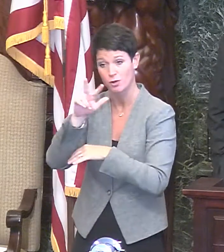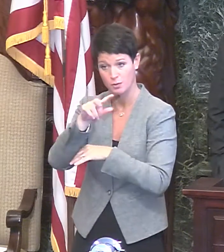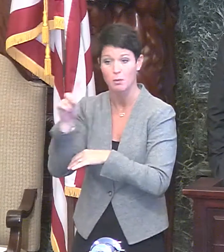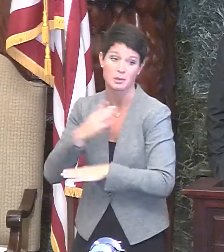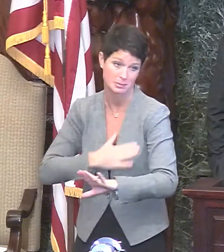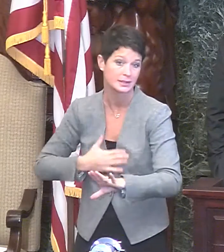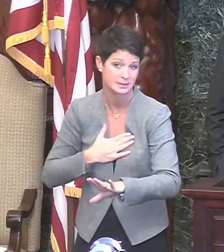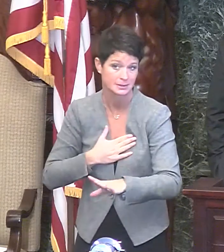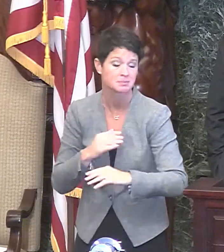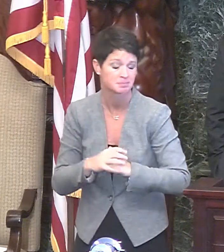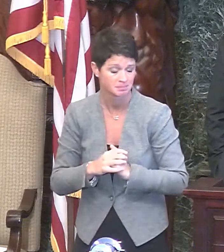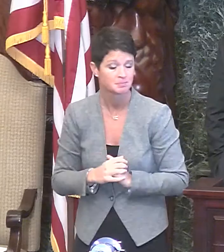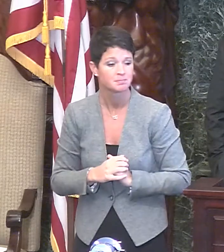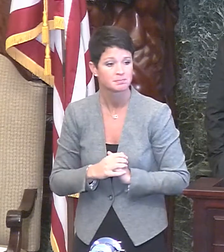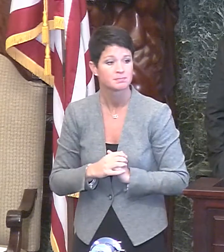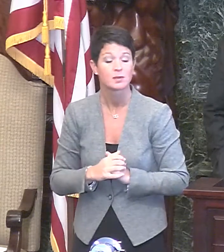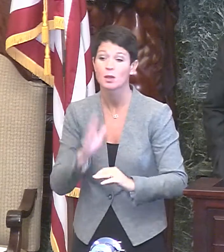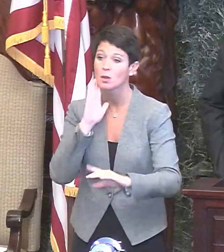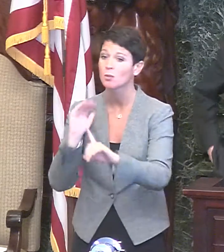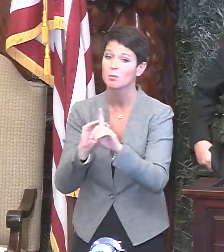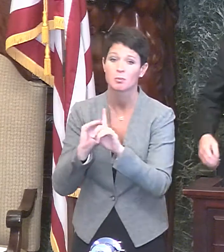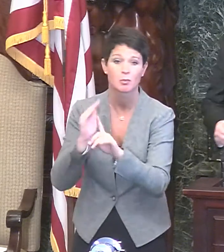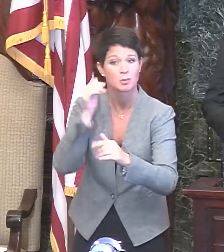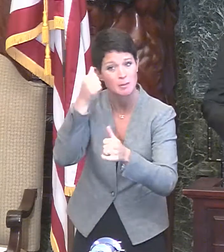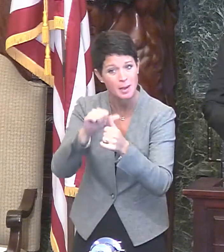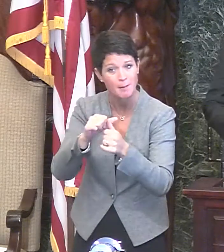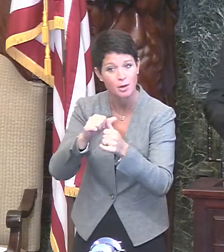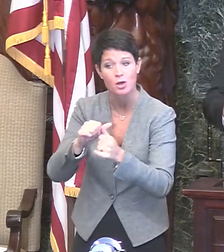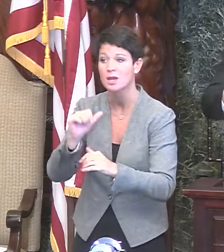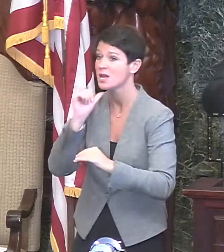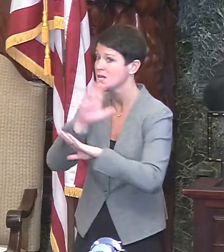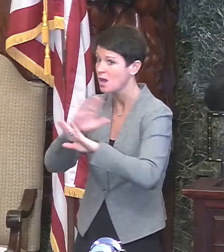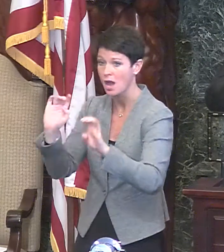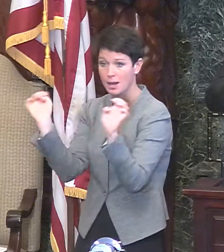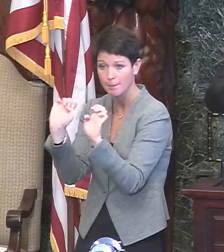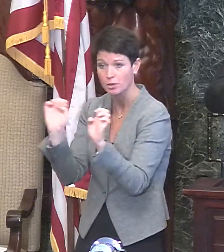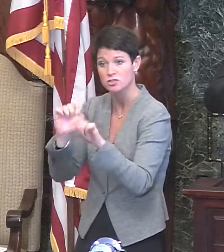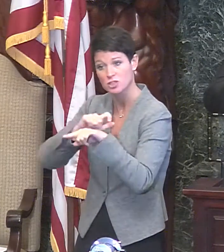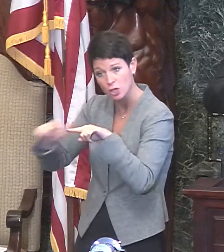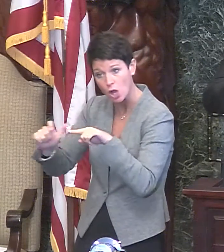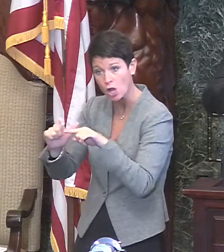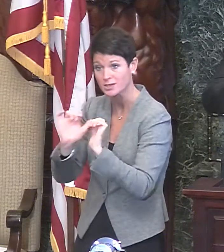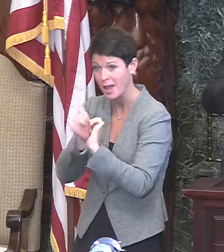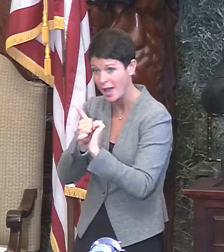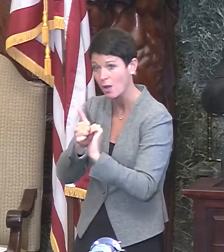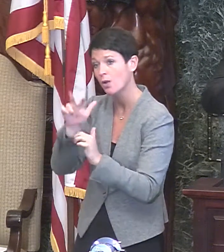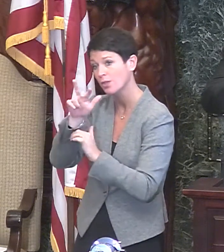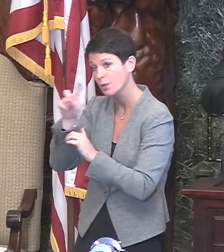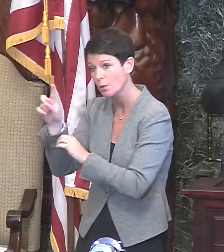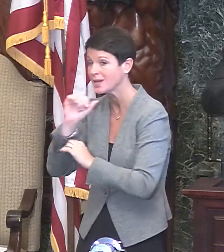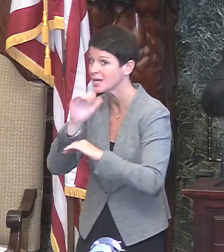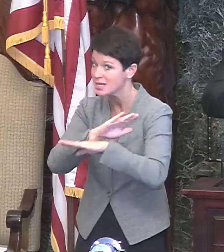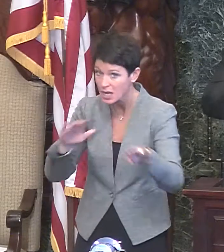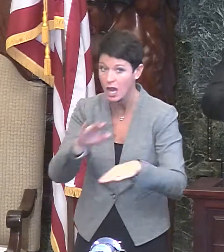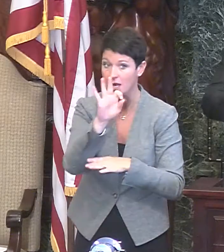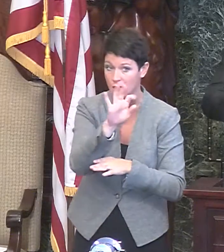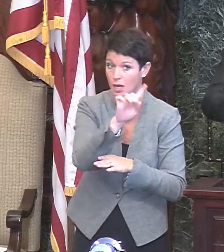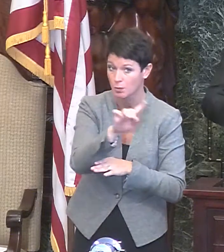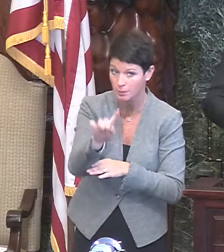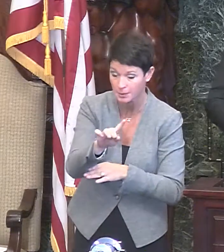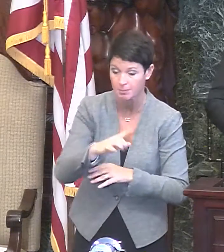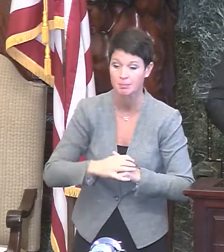311. Remember, all non-emergency calls should come through 311, not